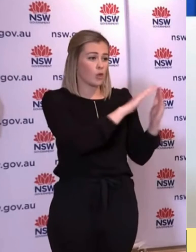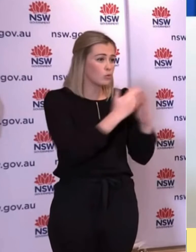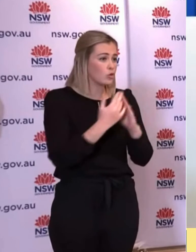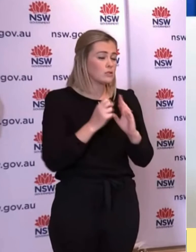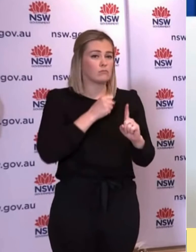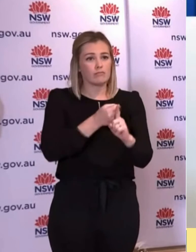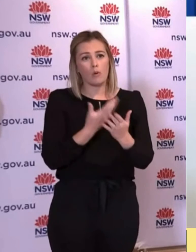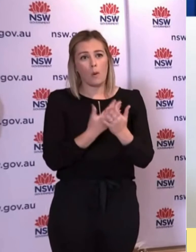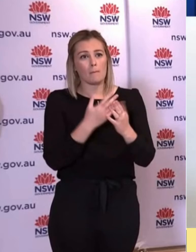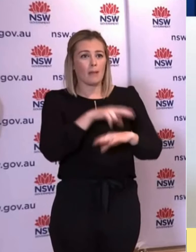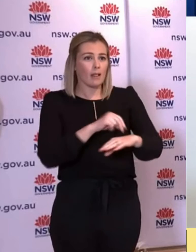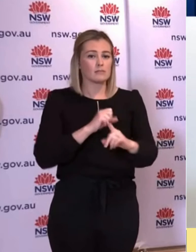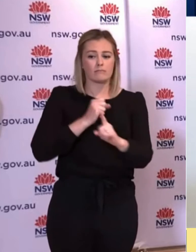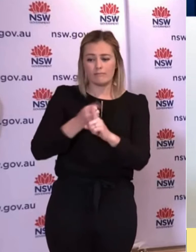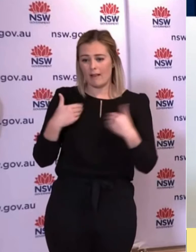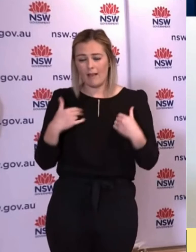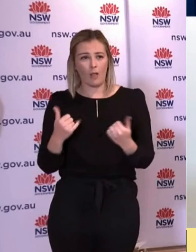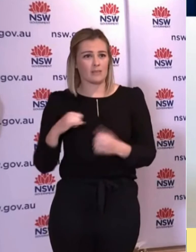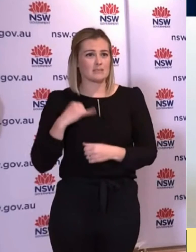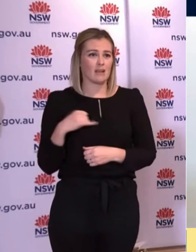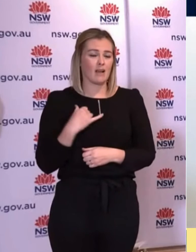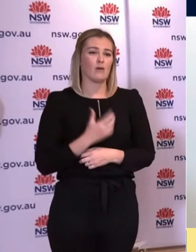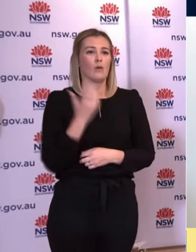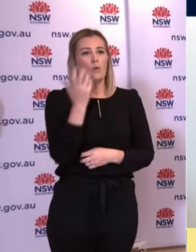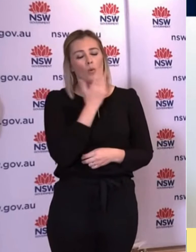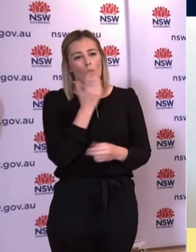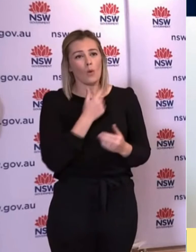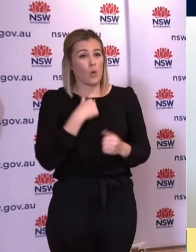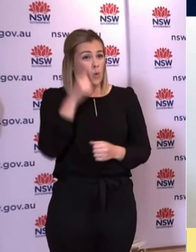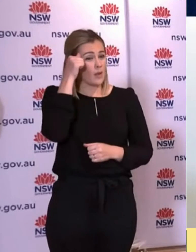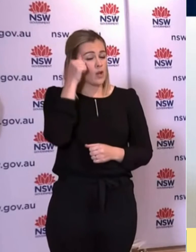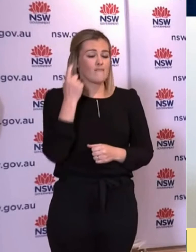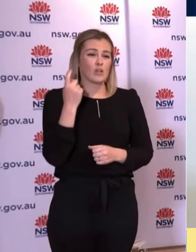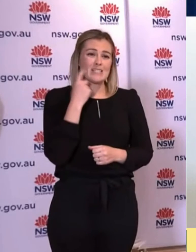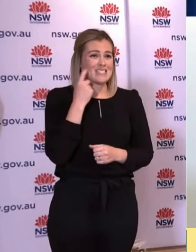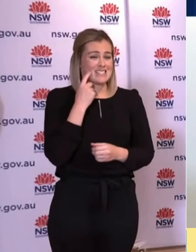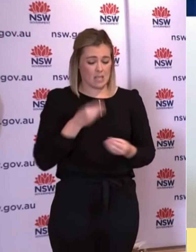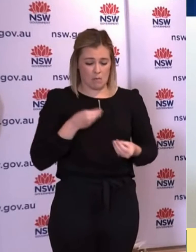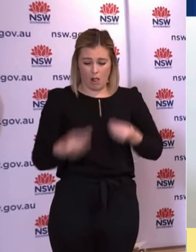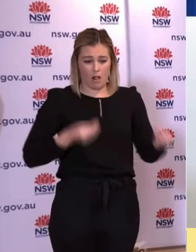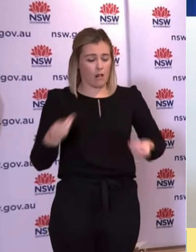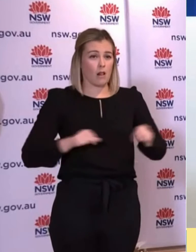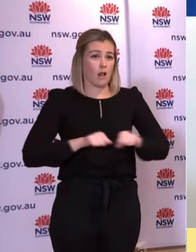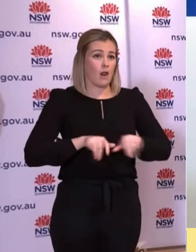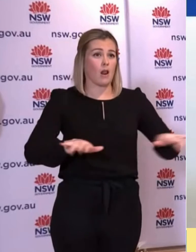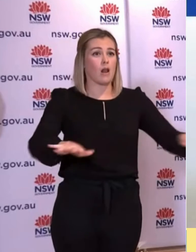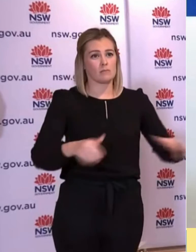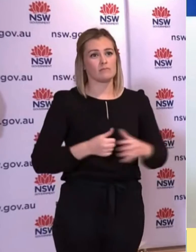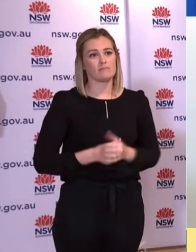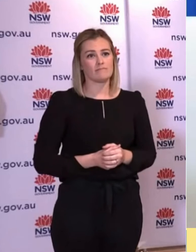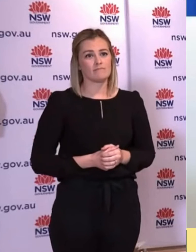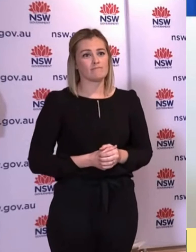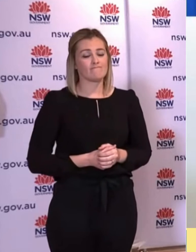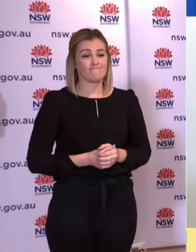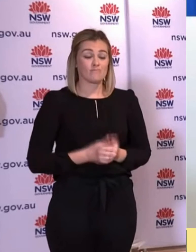to tackle the such great transmissibility of this Delta variant. And so while the numbers are up, and they're certainly